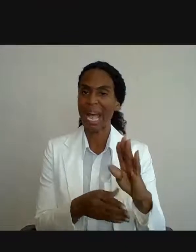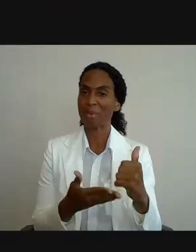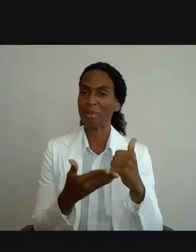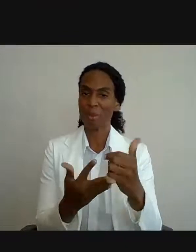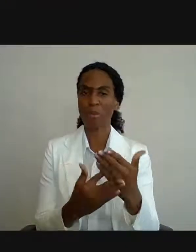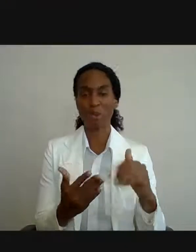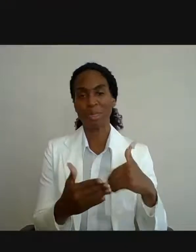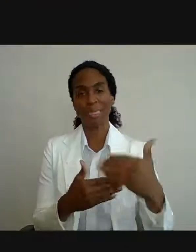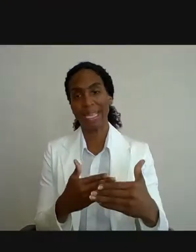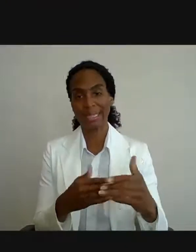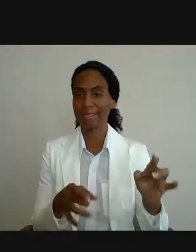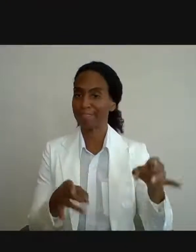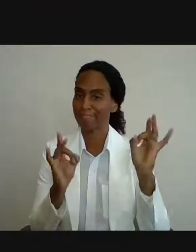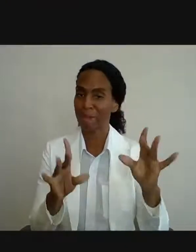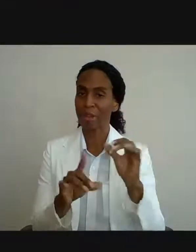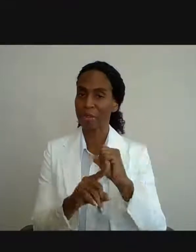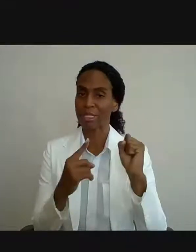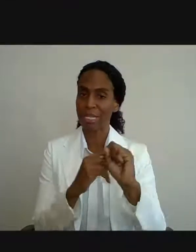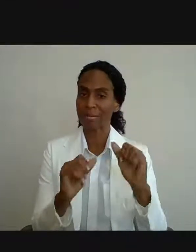storm.